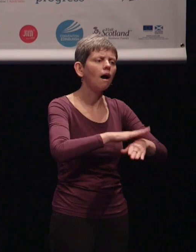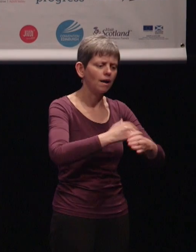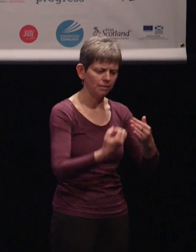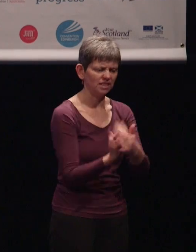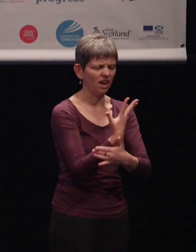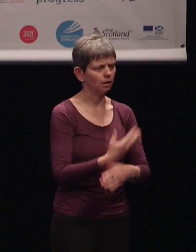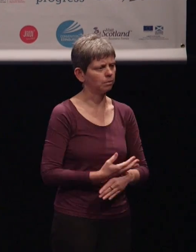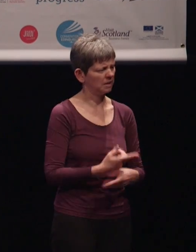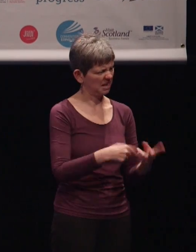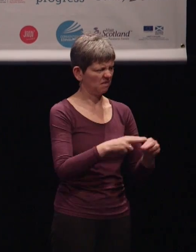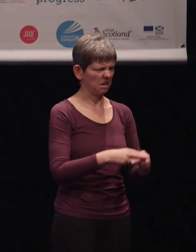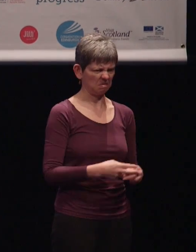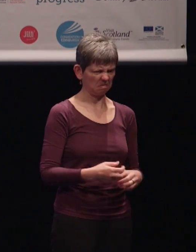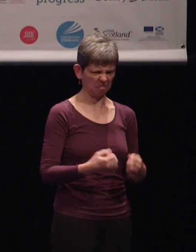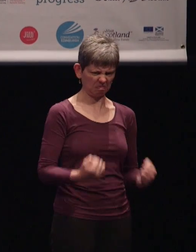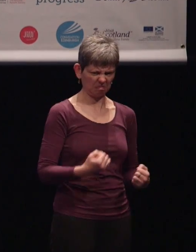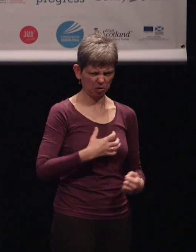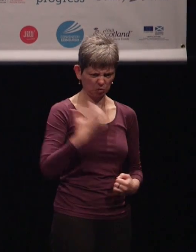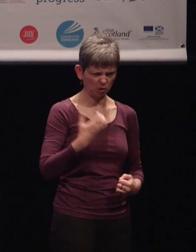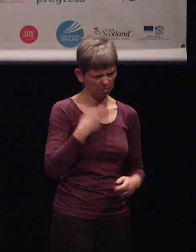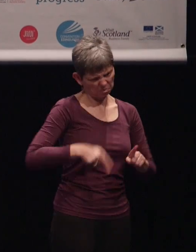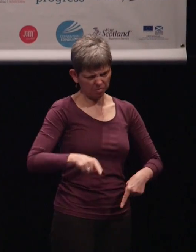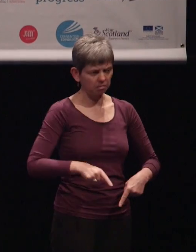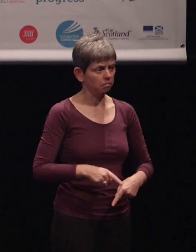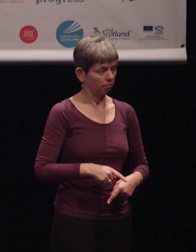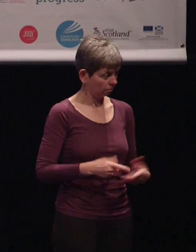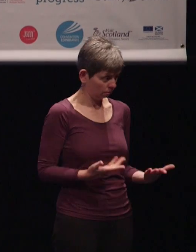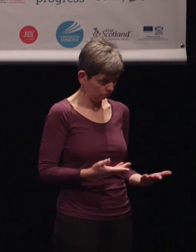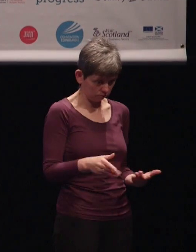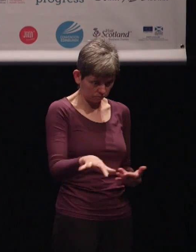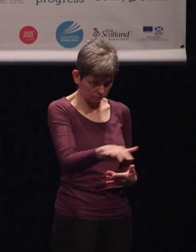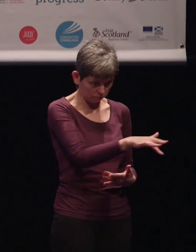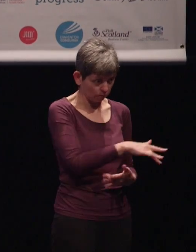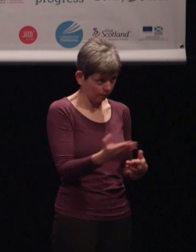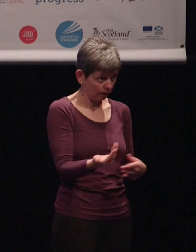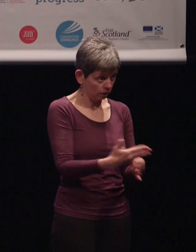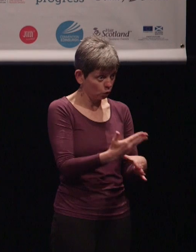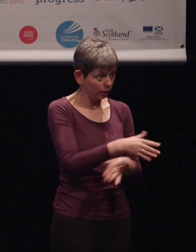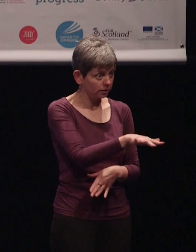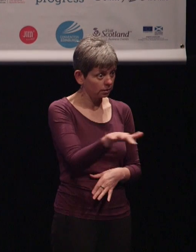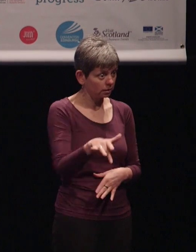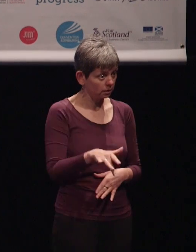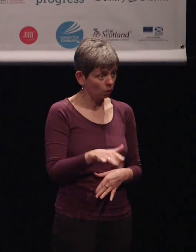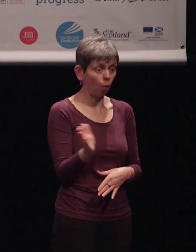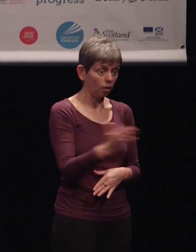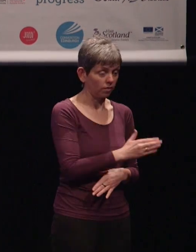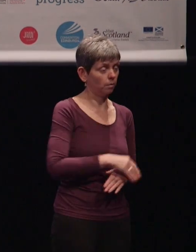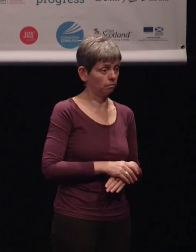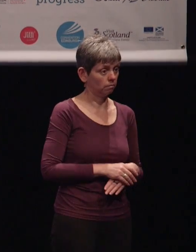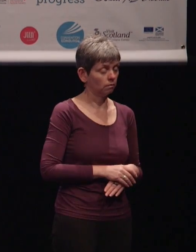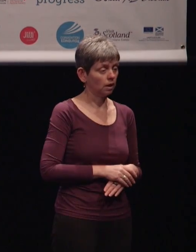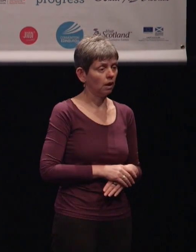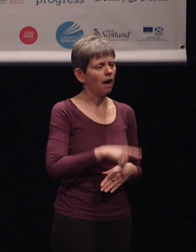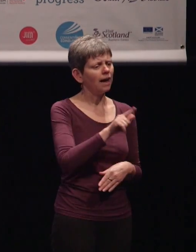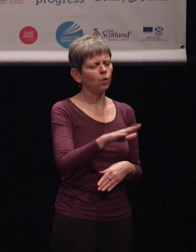you're in a bad mood or whatever. And all small children have behaviors like every little child I've ever